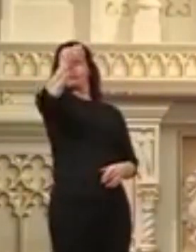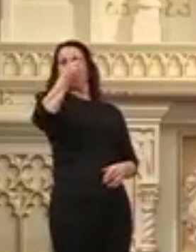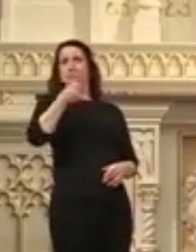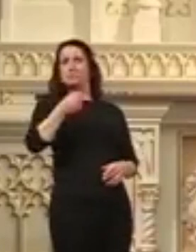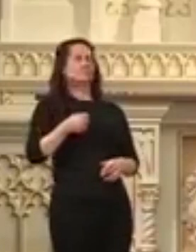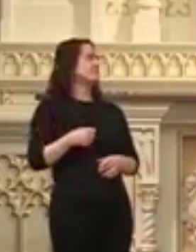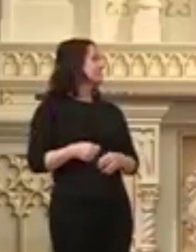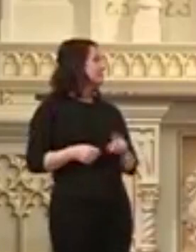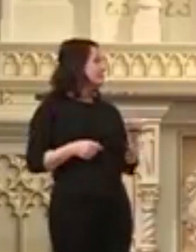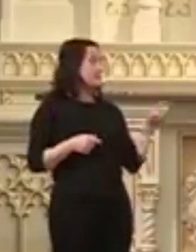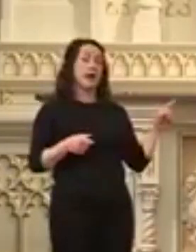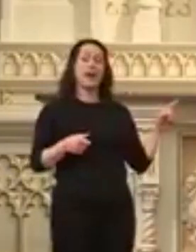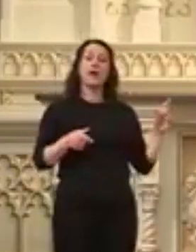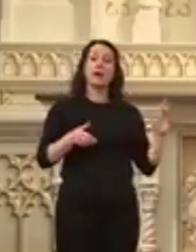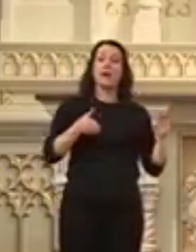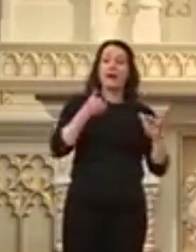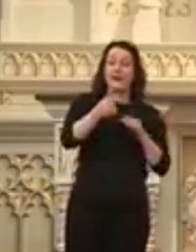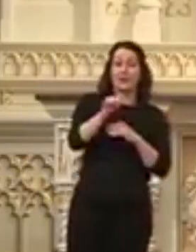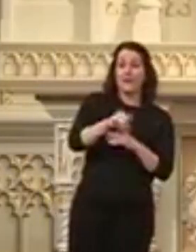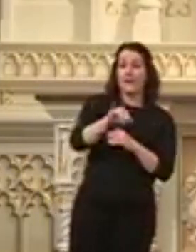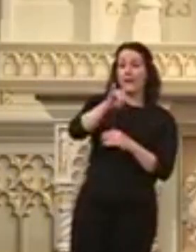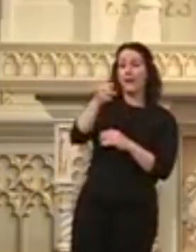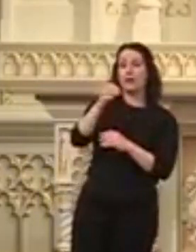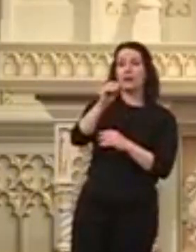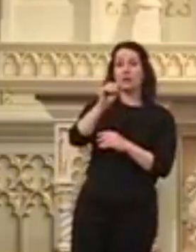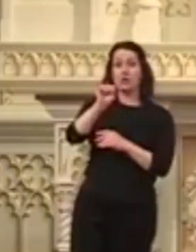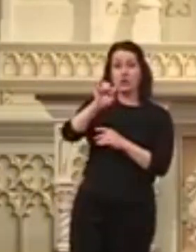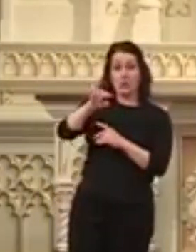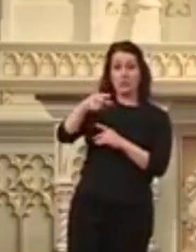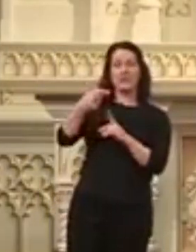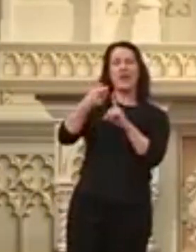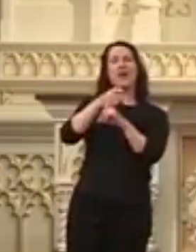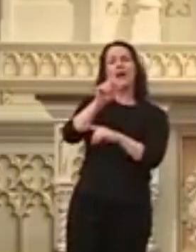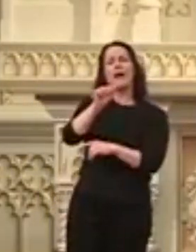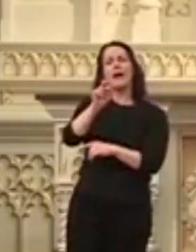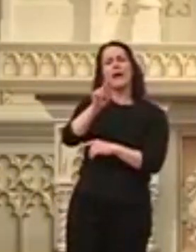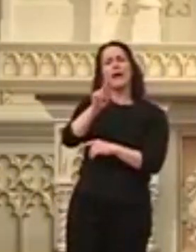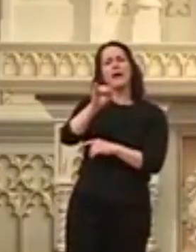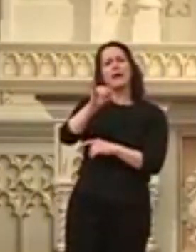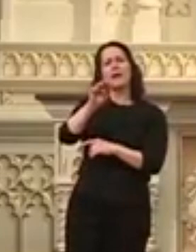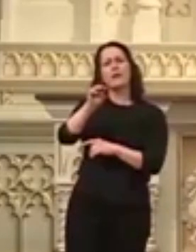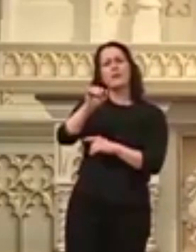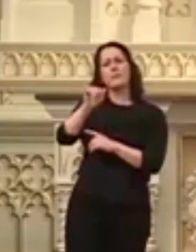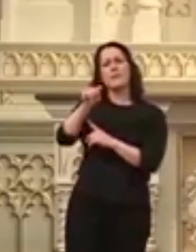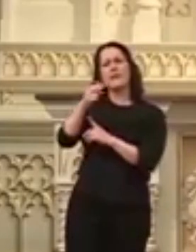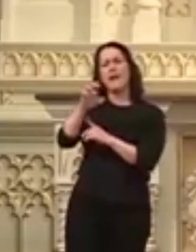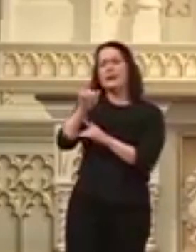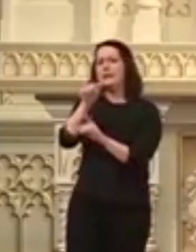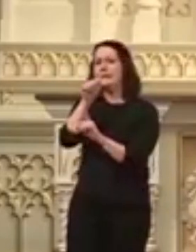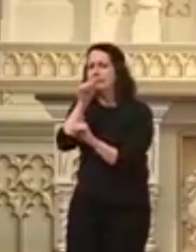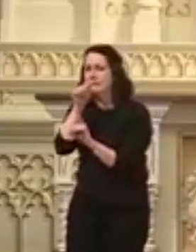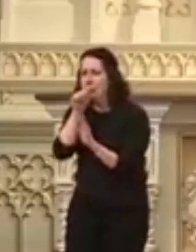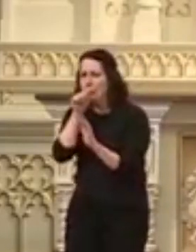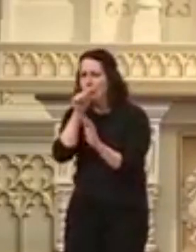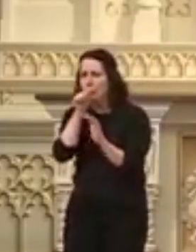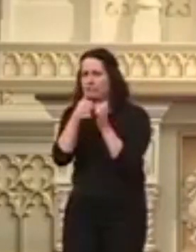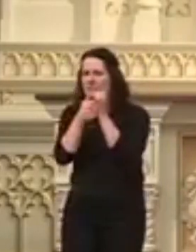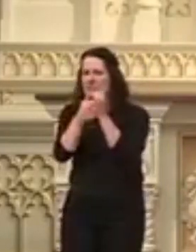After this, Joseph of Arimathea, secretly a disciple of Jesus for fear of the